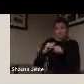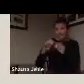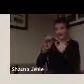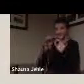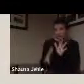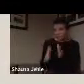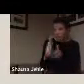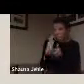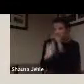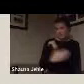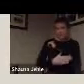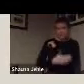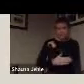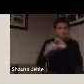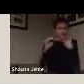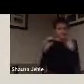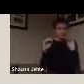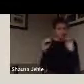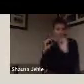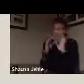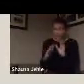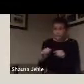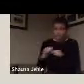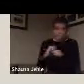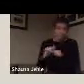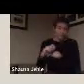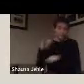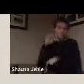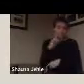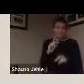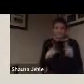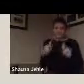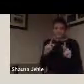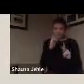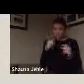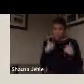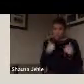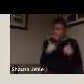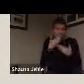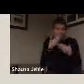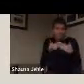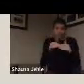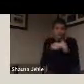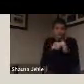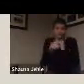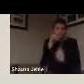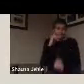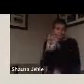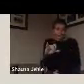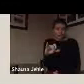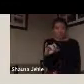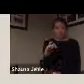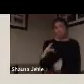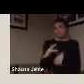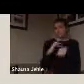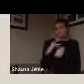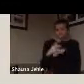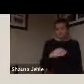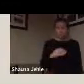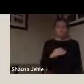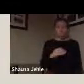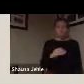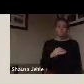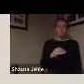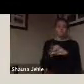some countries where there is no interpreter training, and so deaf people don't have good access to that resource.